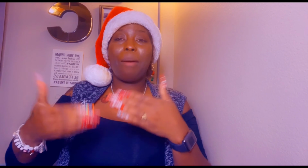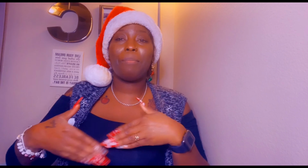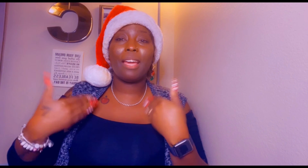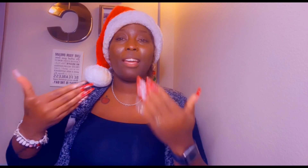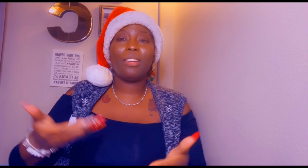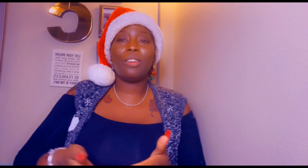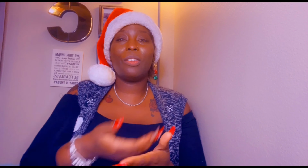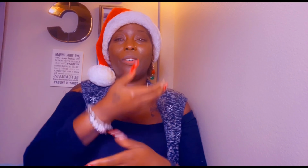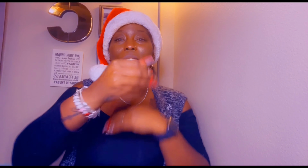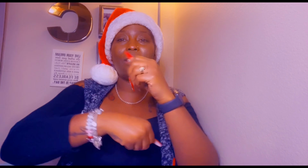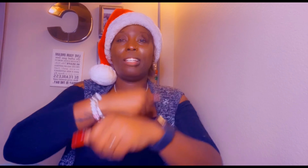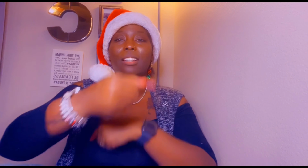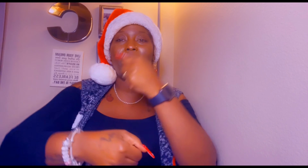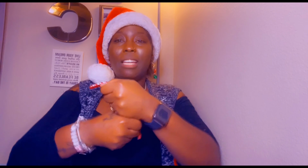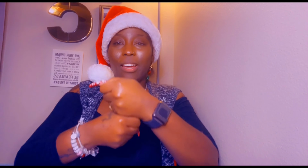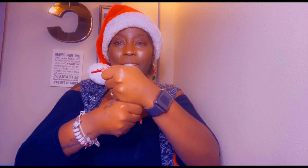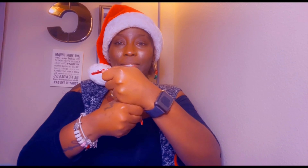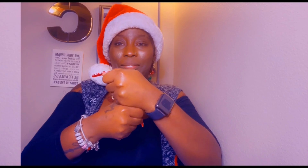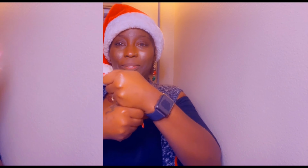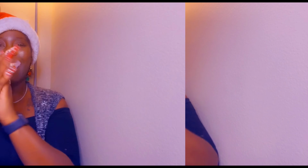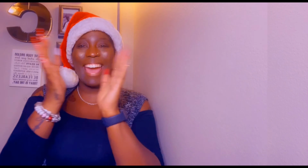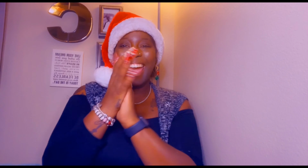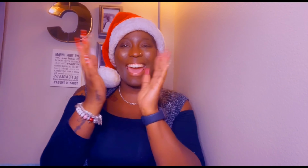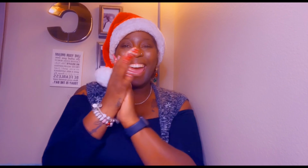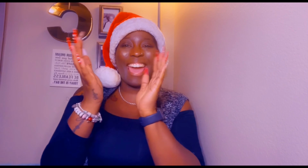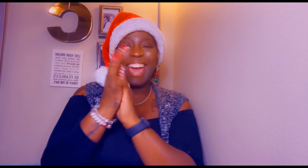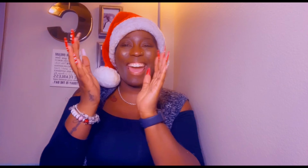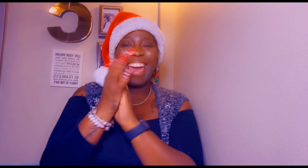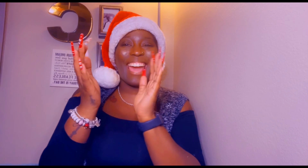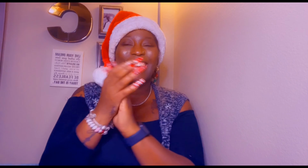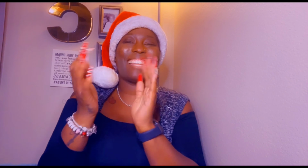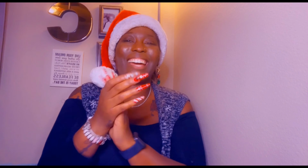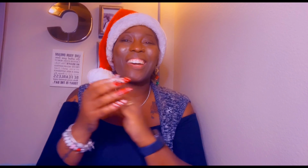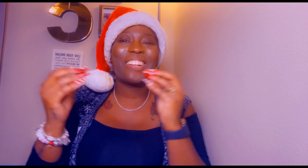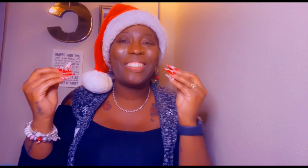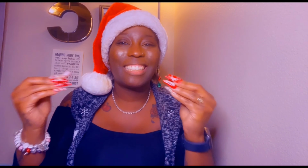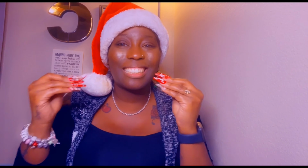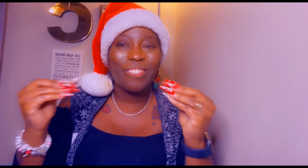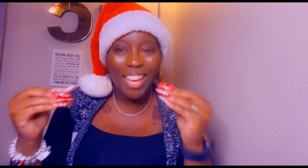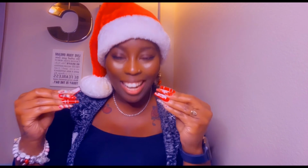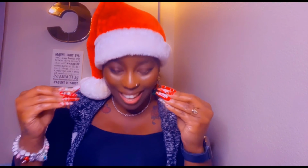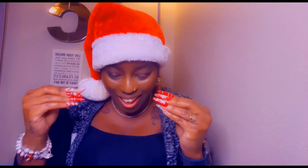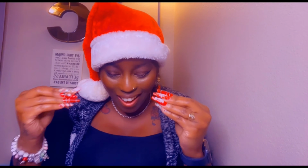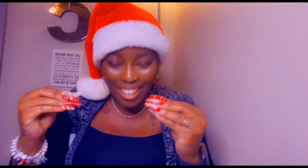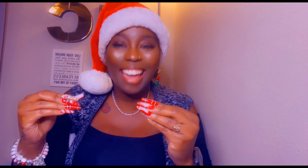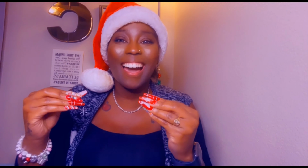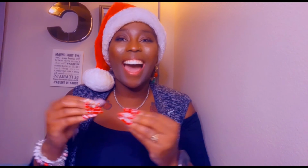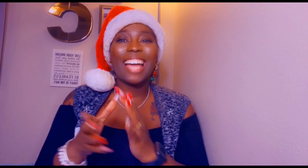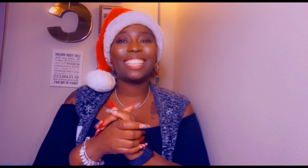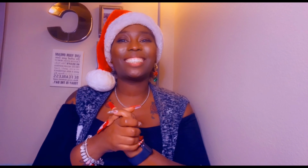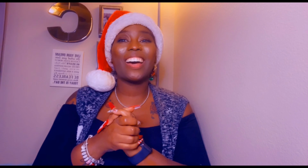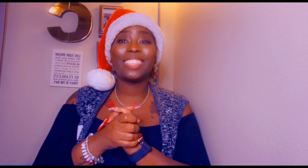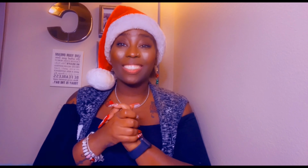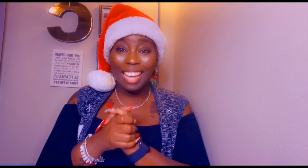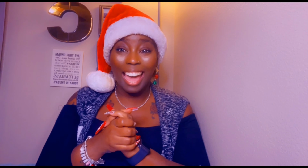Happy New Year. Yay! That concludes this video, y'all. I just taught you